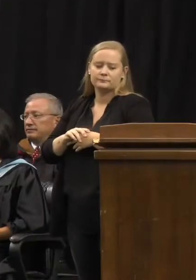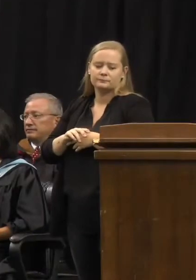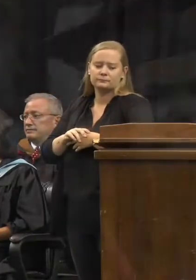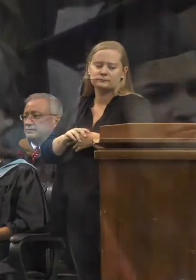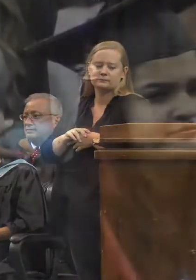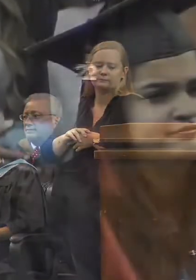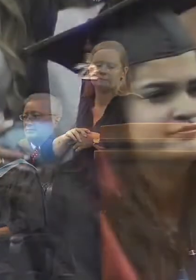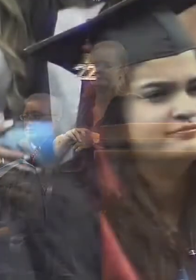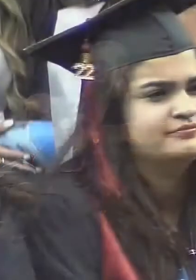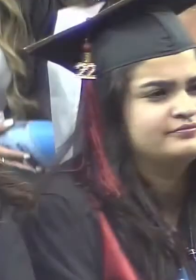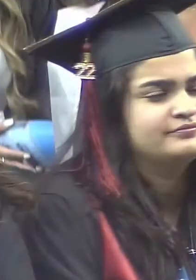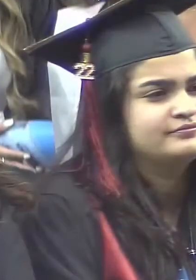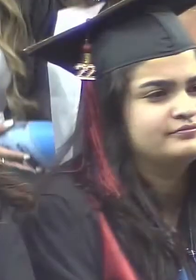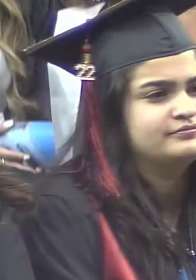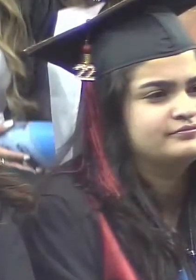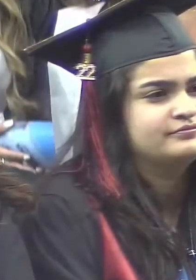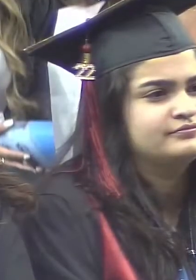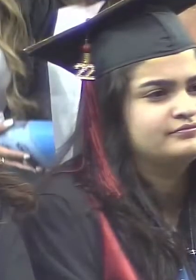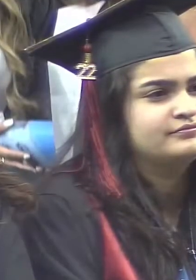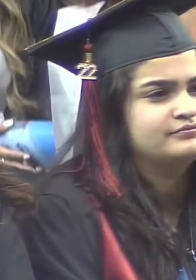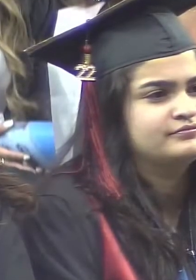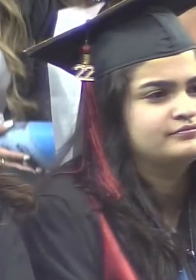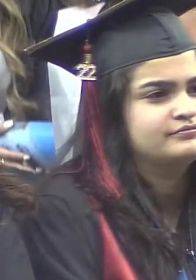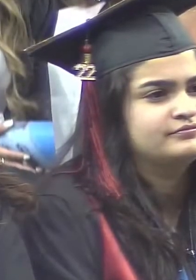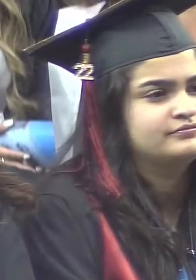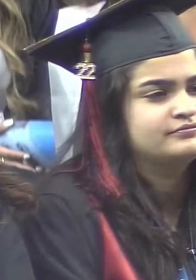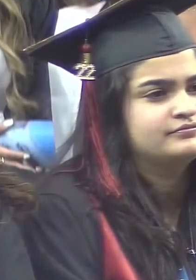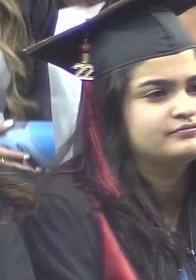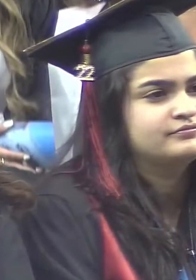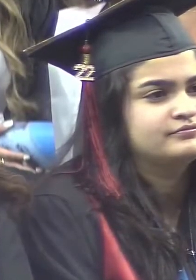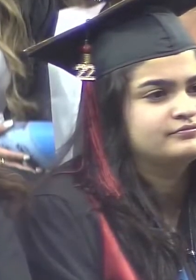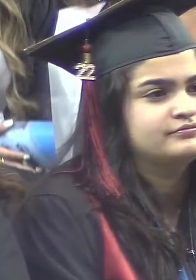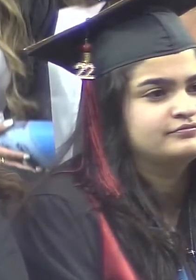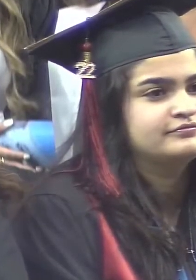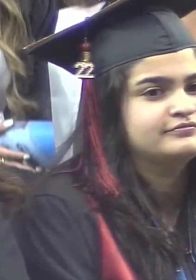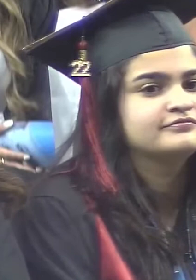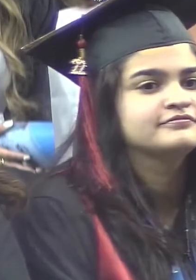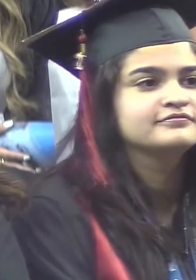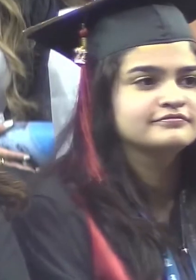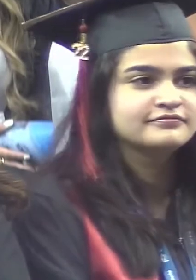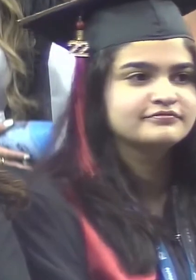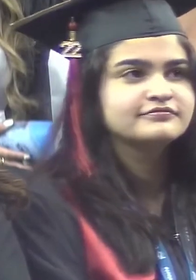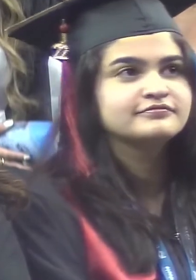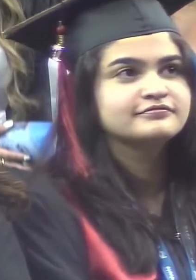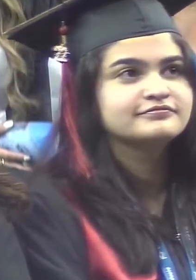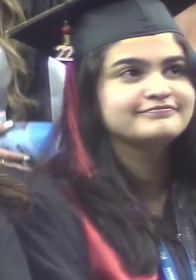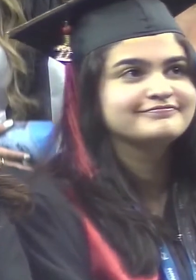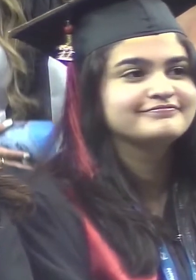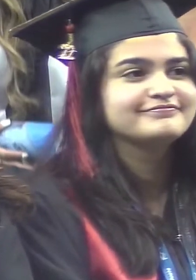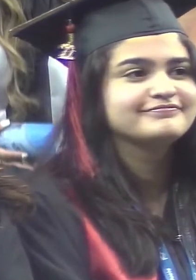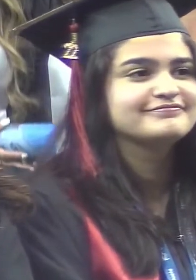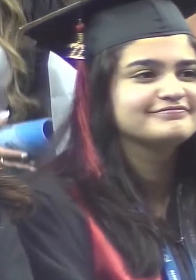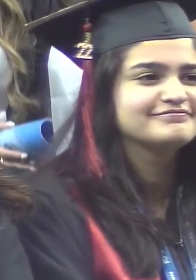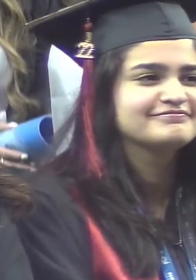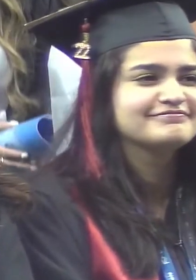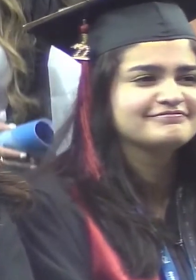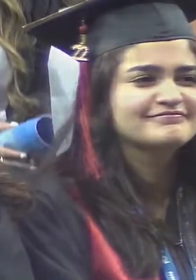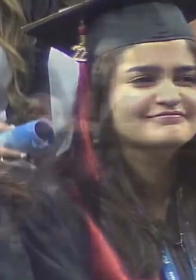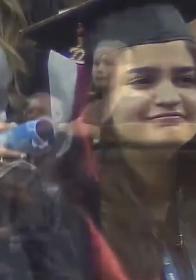It is customary for colleges and universities to honor outstanding individuals who have made great contributions to educational,